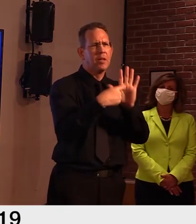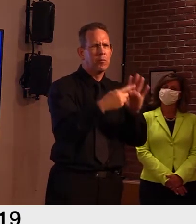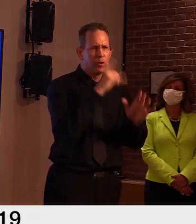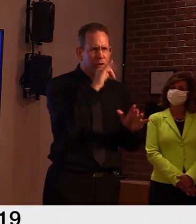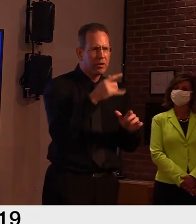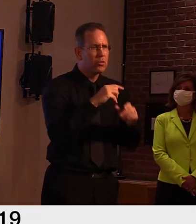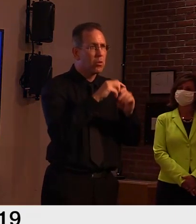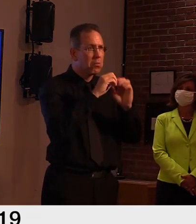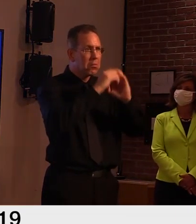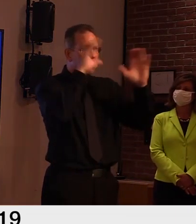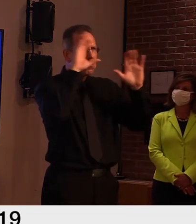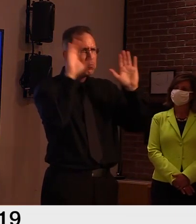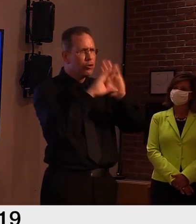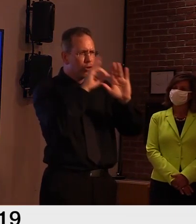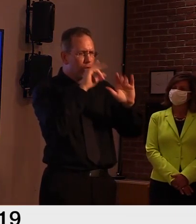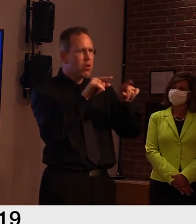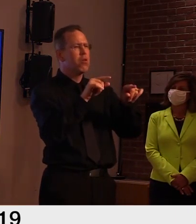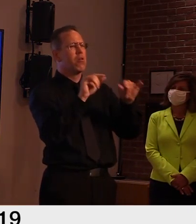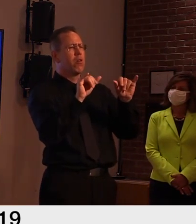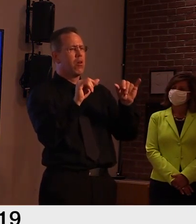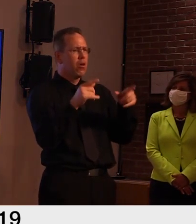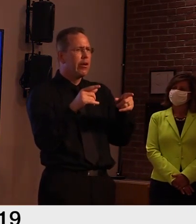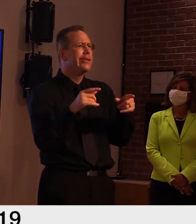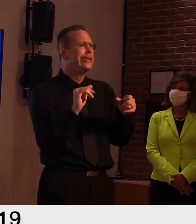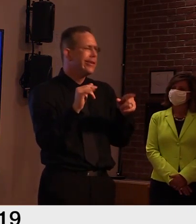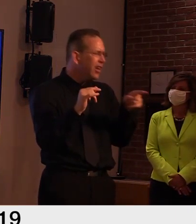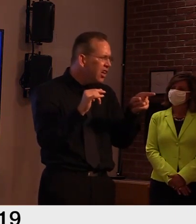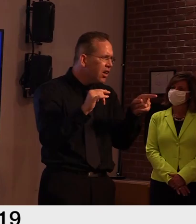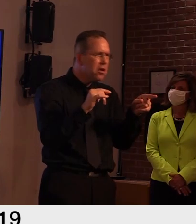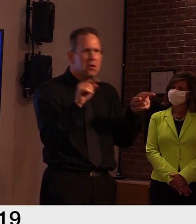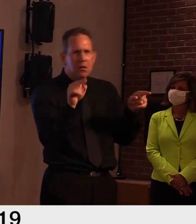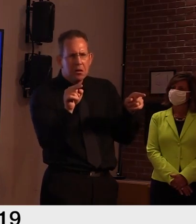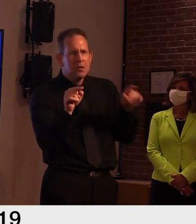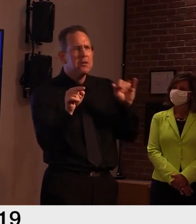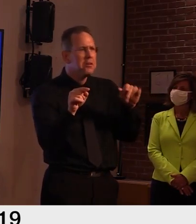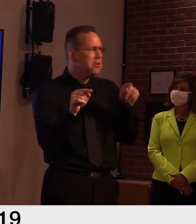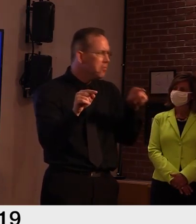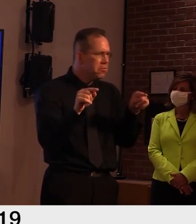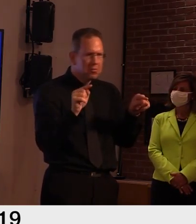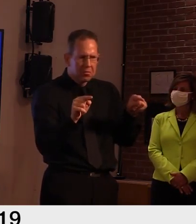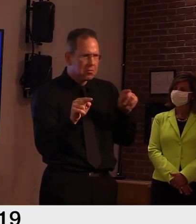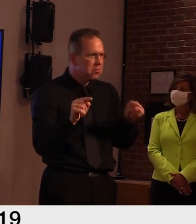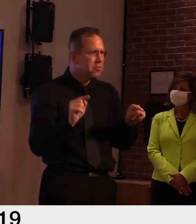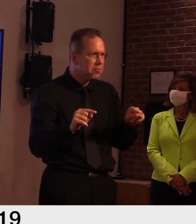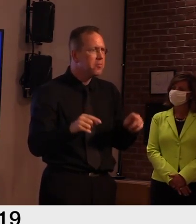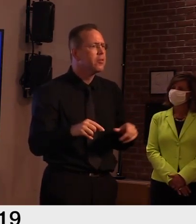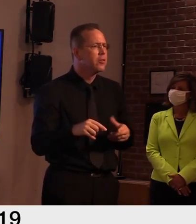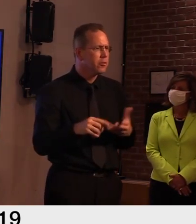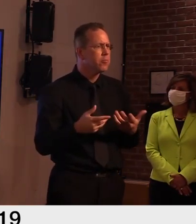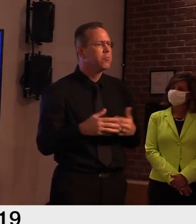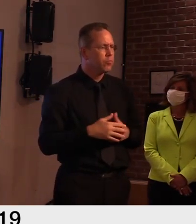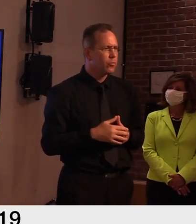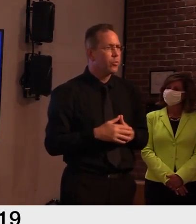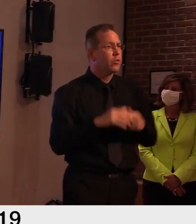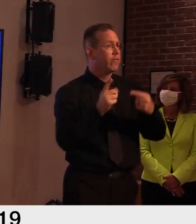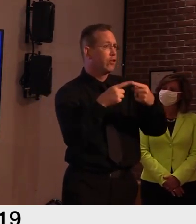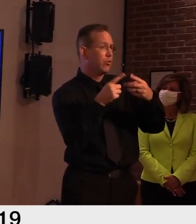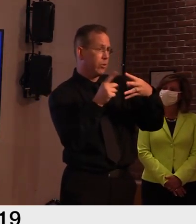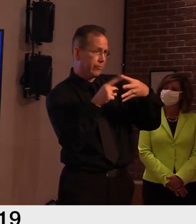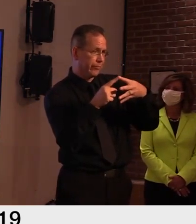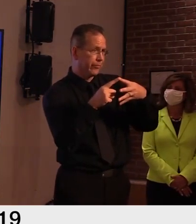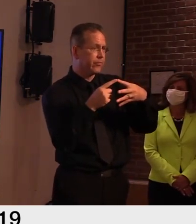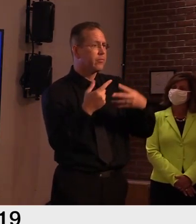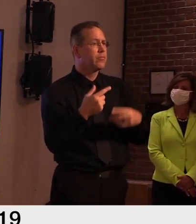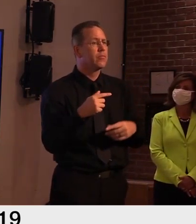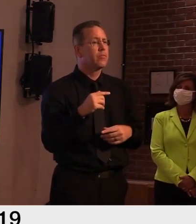metrics against Arizona over the past 4 weeks to give you a sense of what it would mean in Vermont if we saw certain